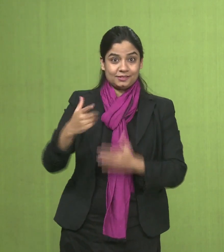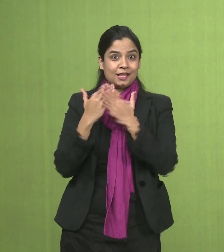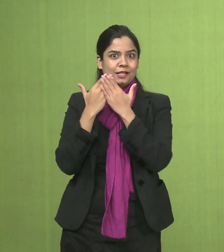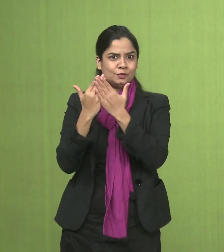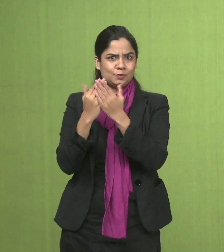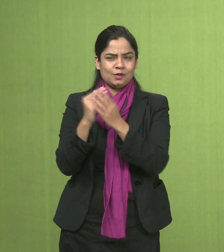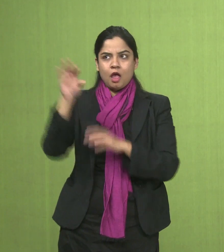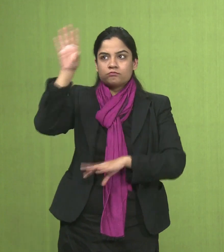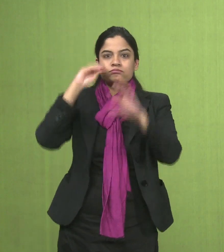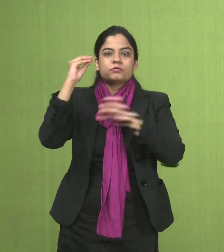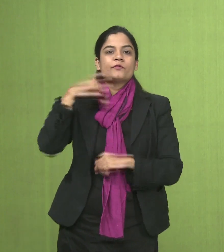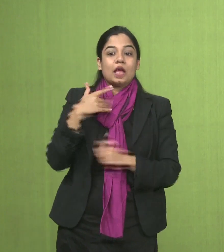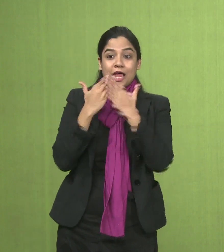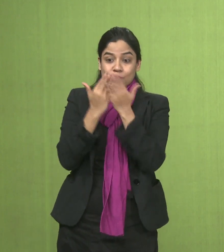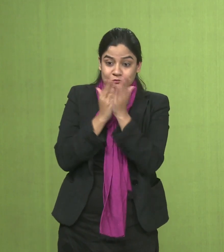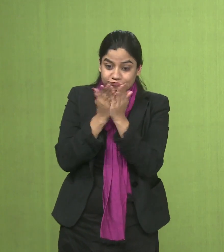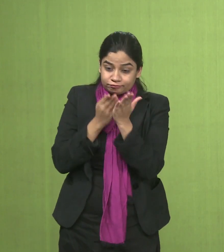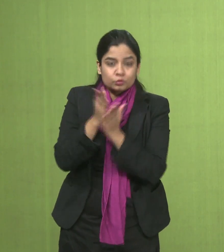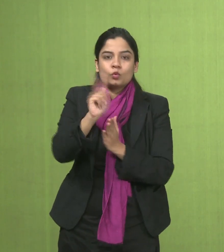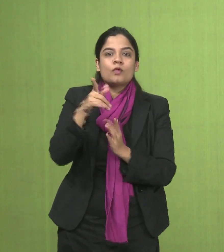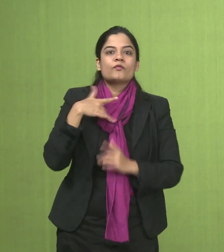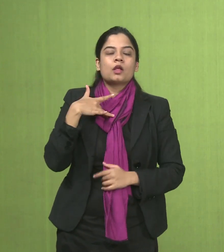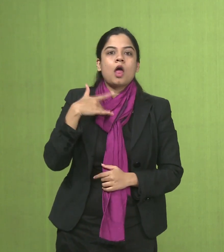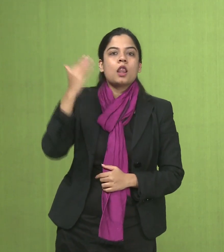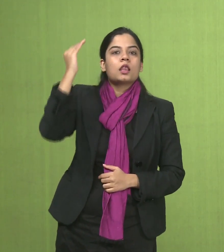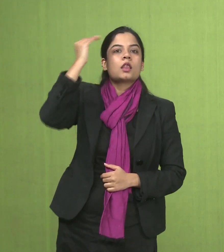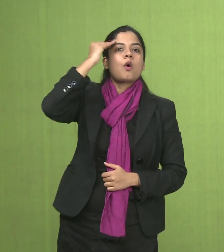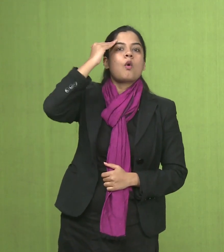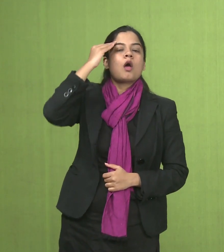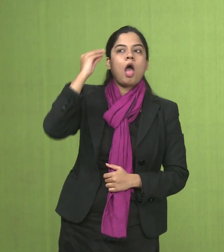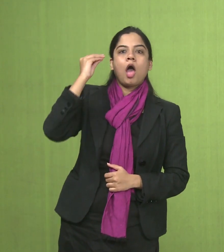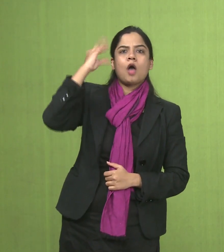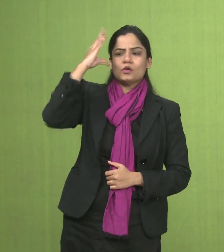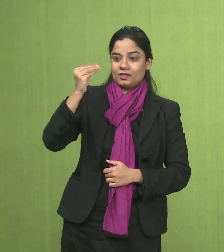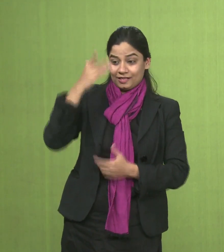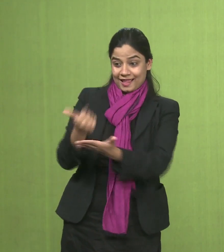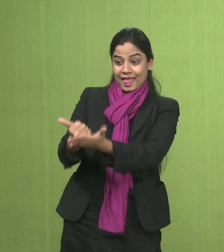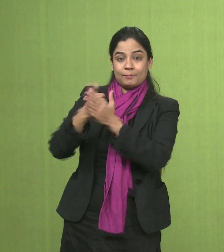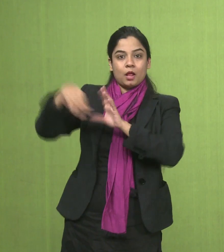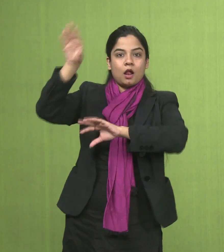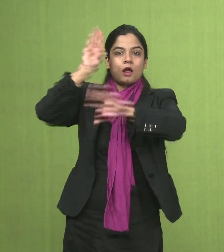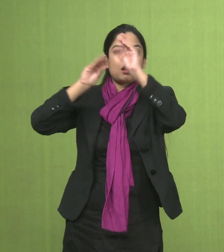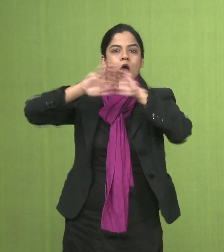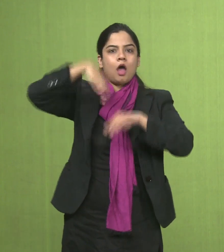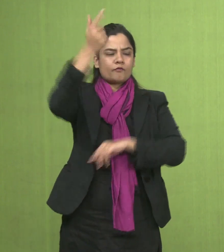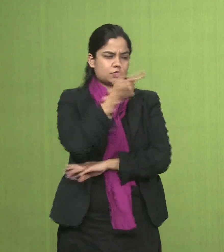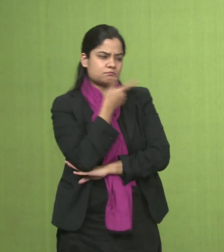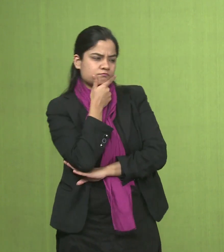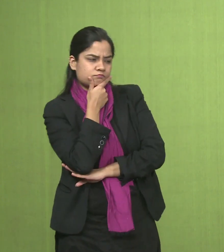Consumer education is very important. It's not education per like going to school. Education is the